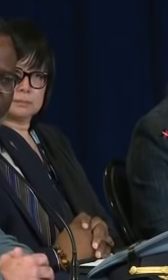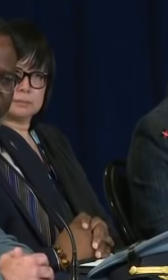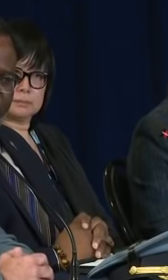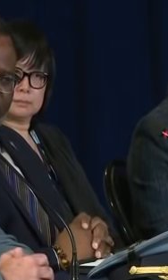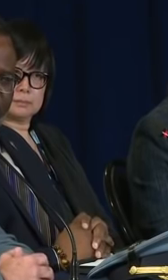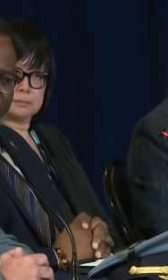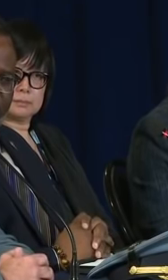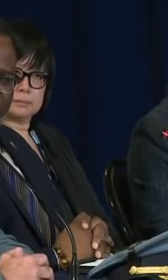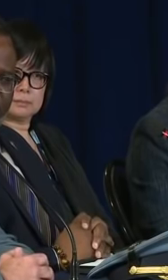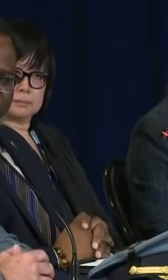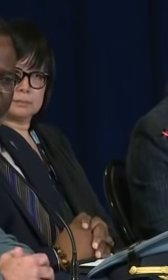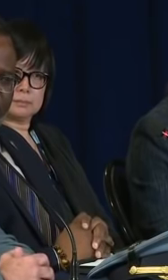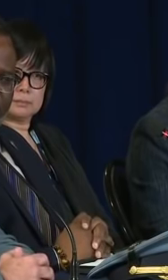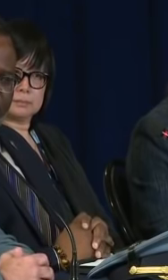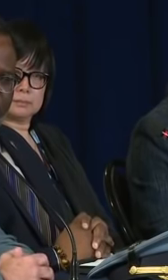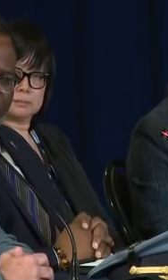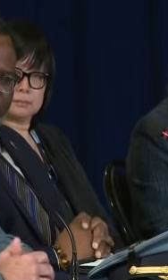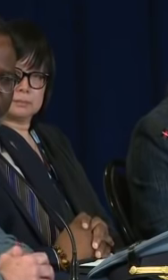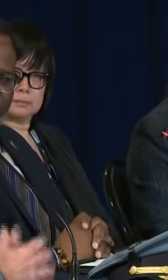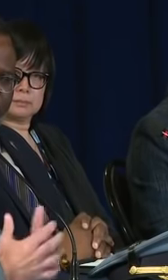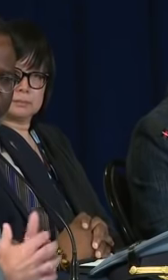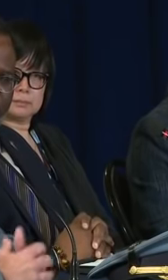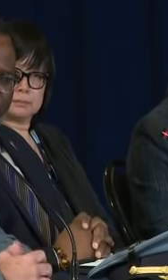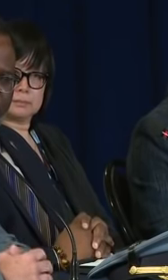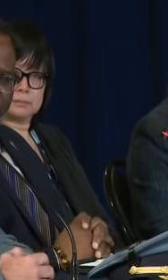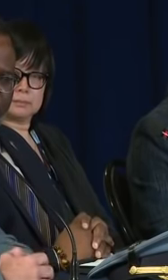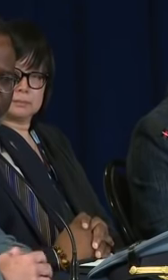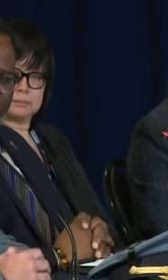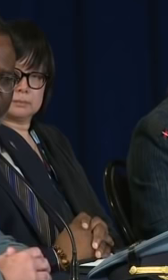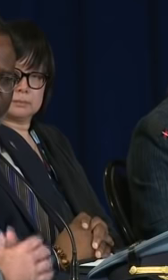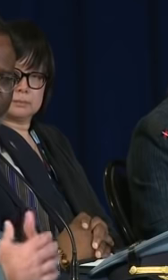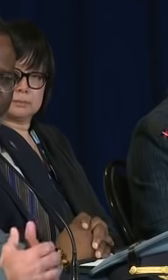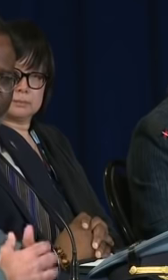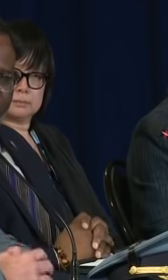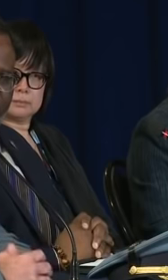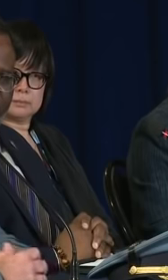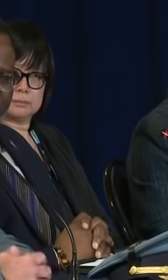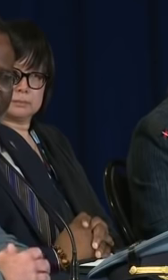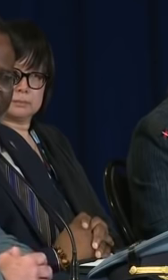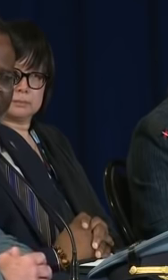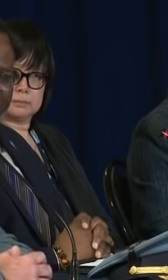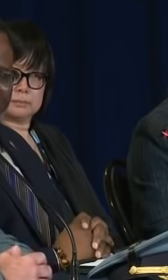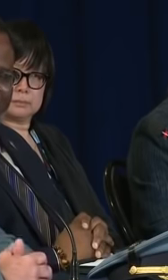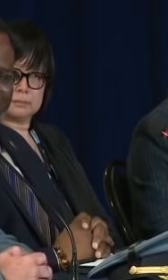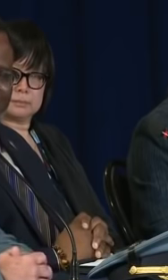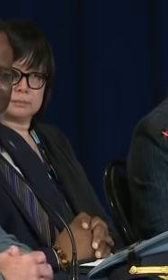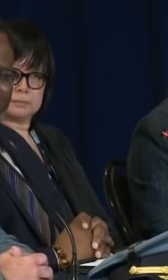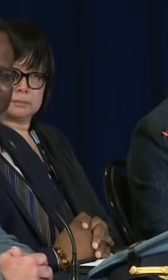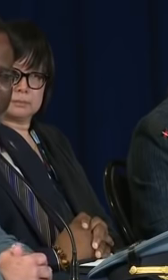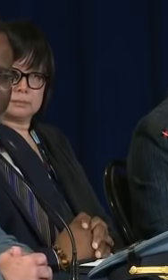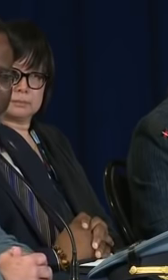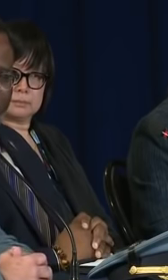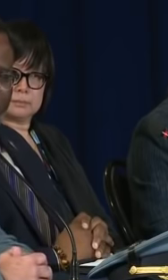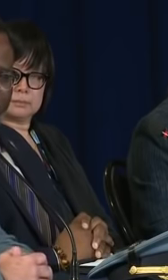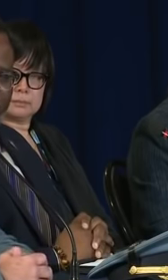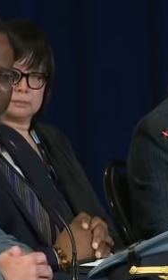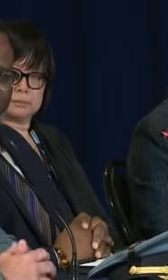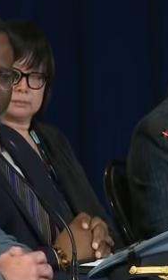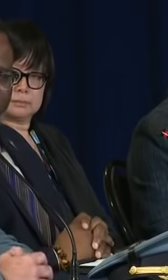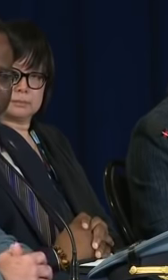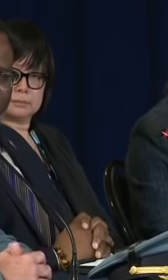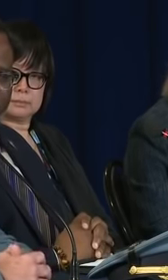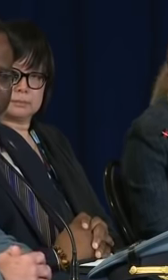workers. They are a phenomenal, we call it an IMAT team, and again, not a concept that's foreign to us